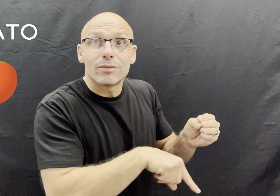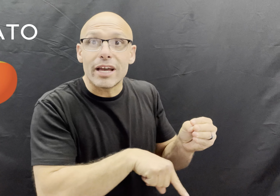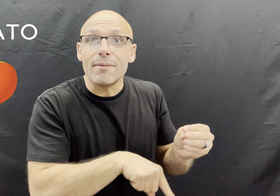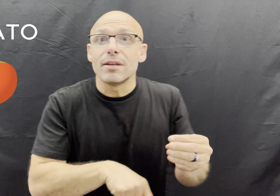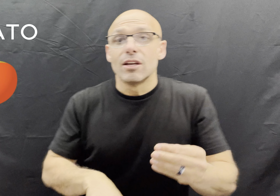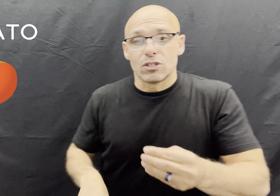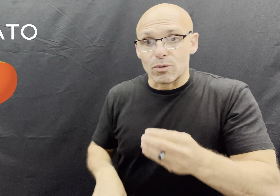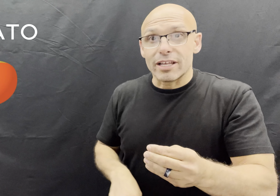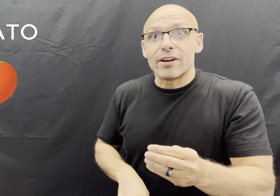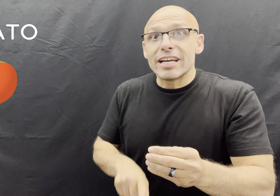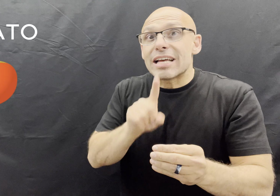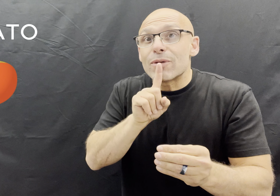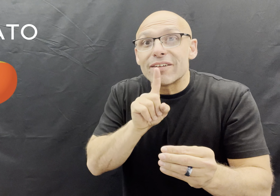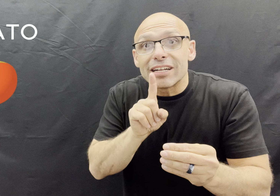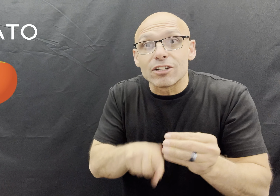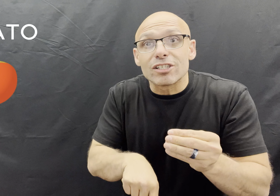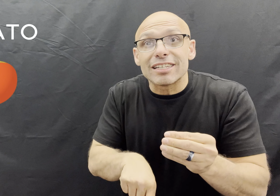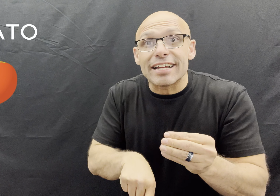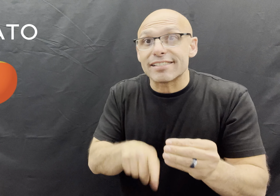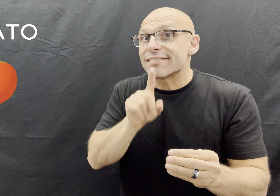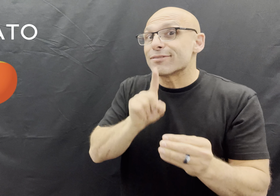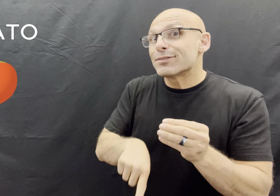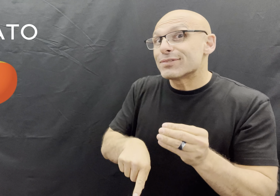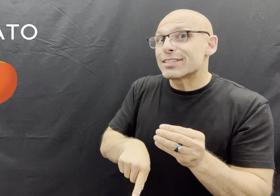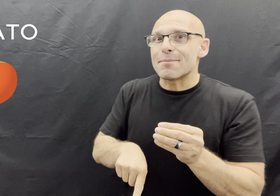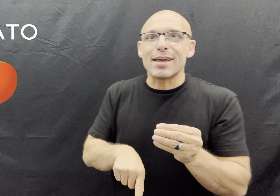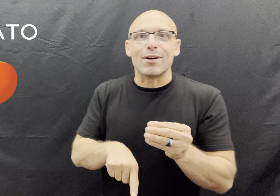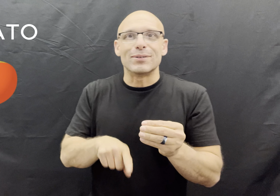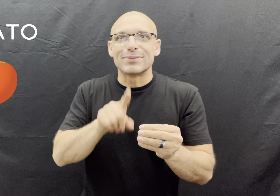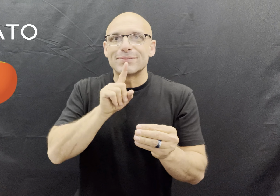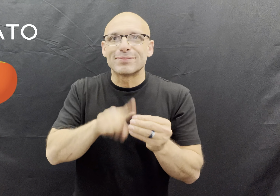Okay, so there it is and we give it a little slice. Tomato.